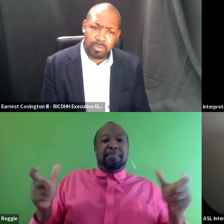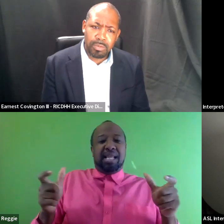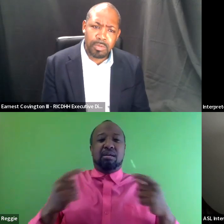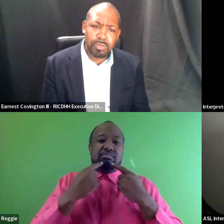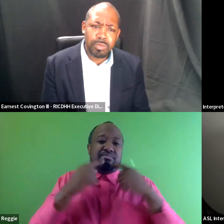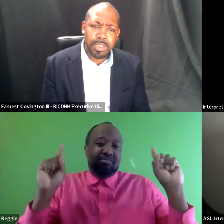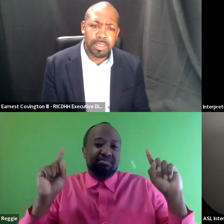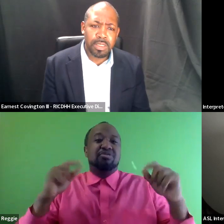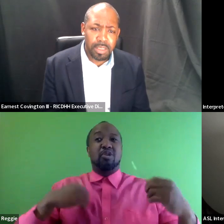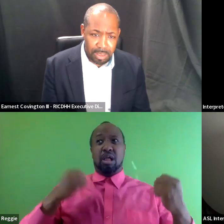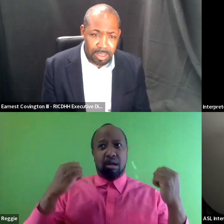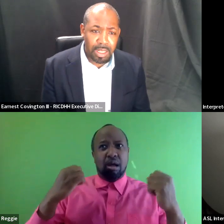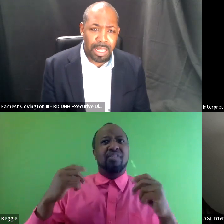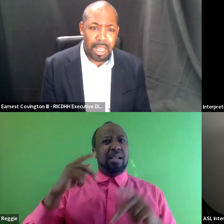it.